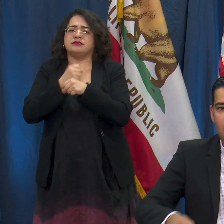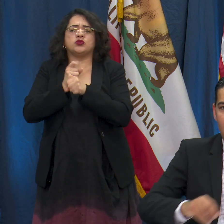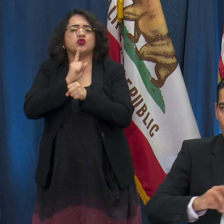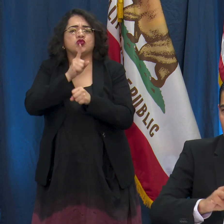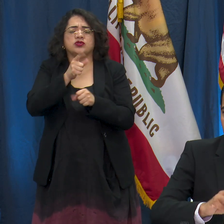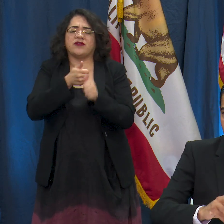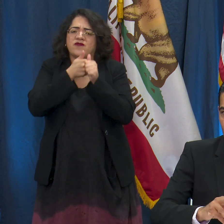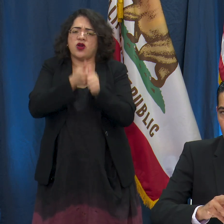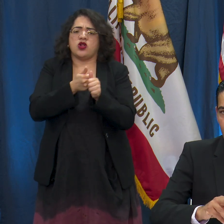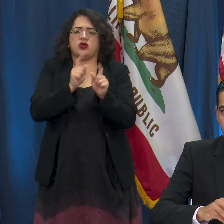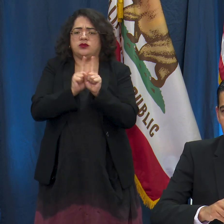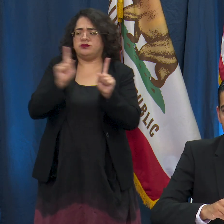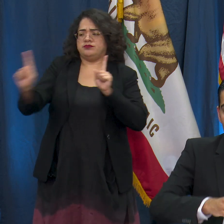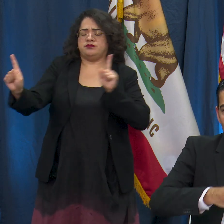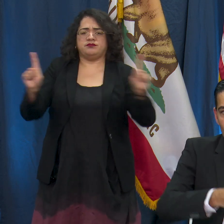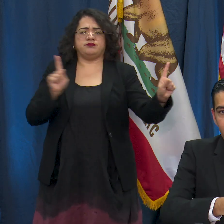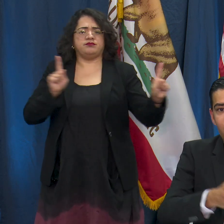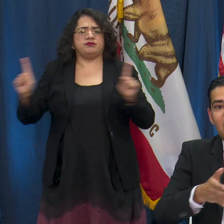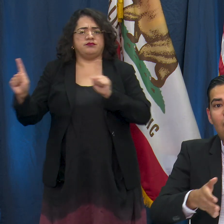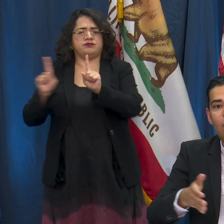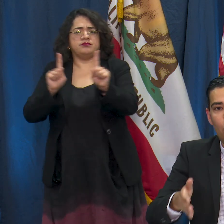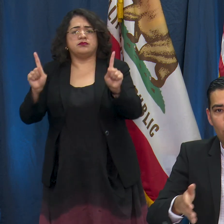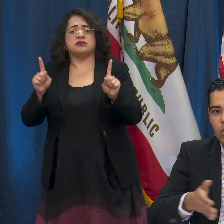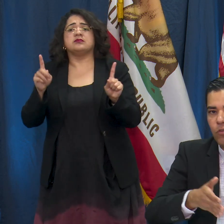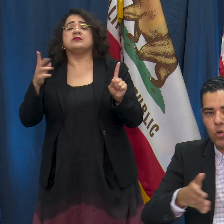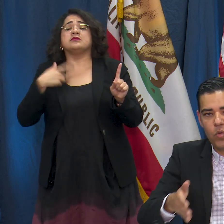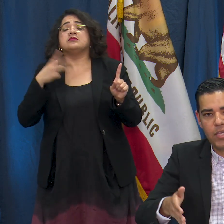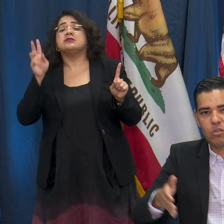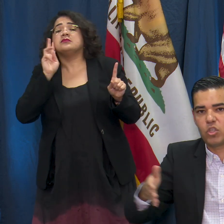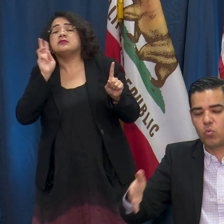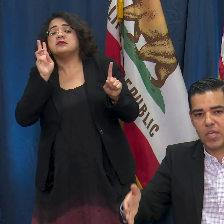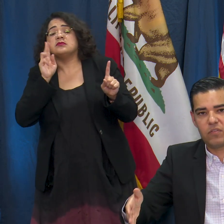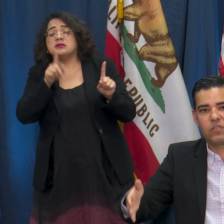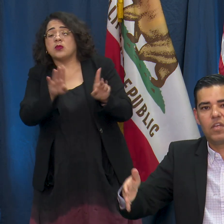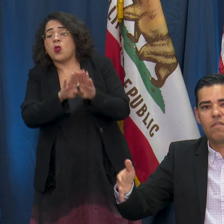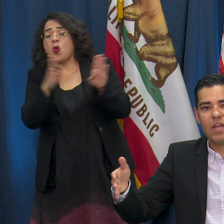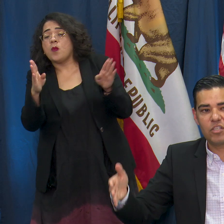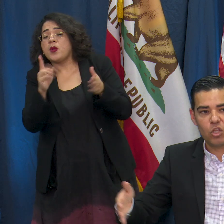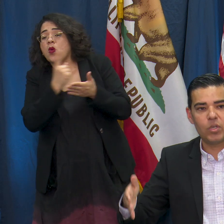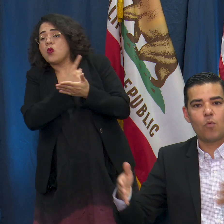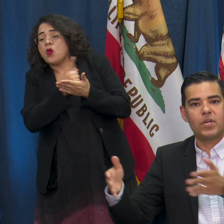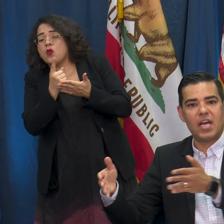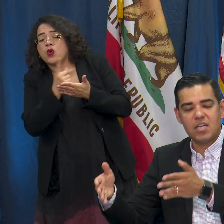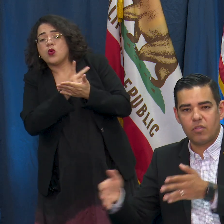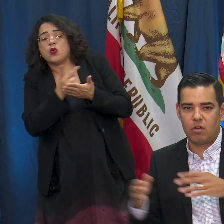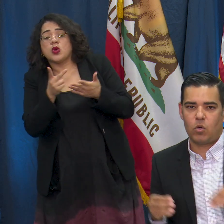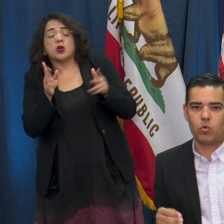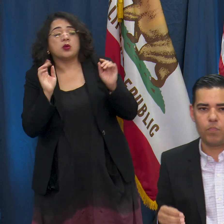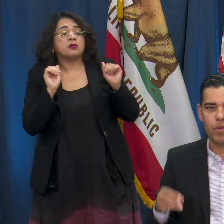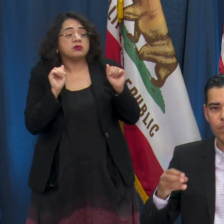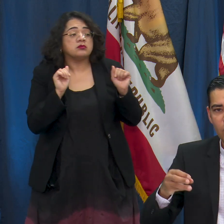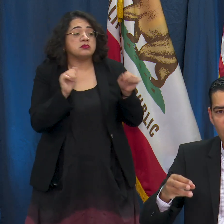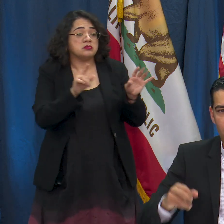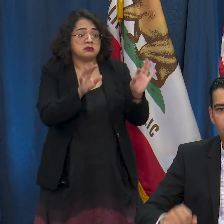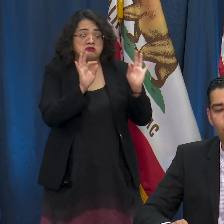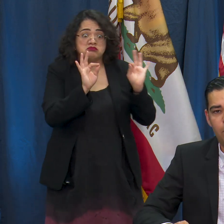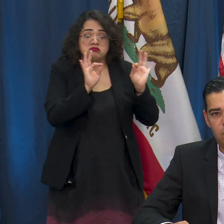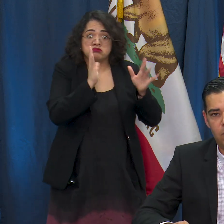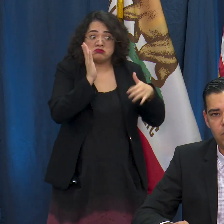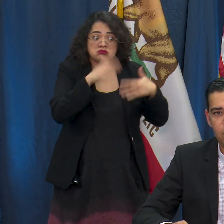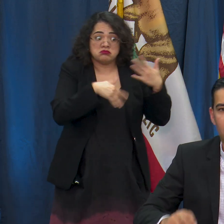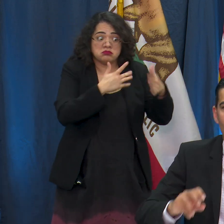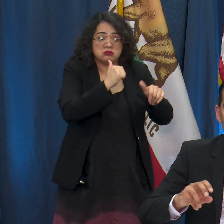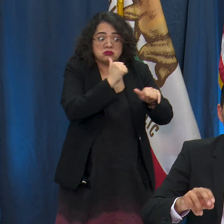safe. And once those are open, we'll see how that works for a week or 2 weeks until we open another group of